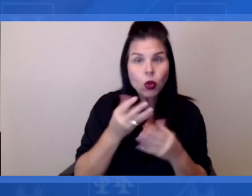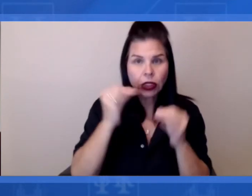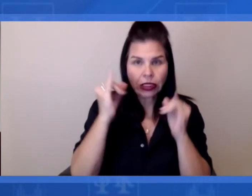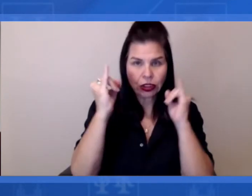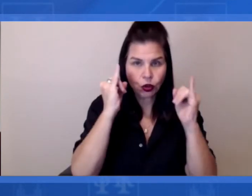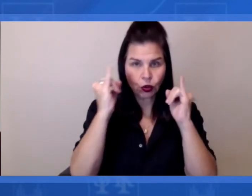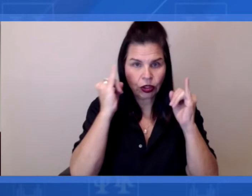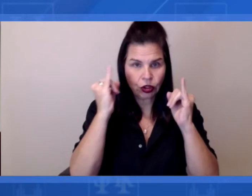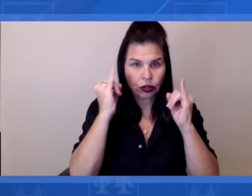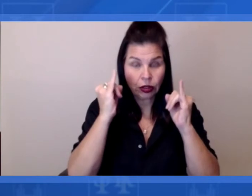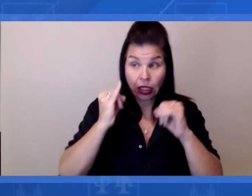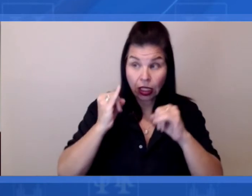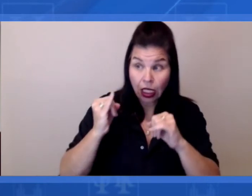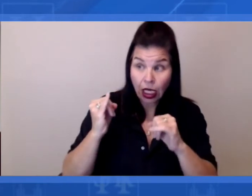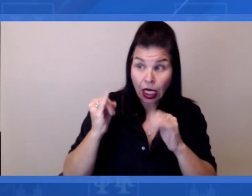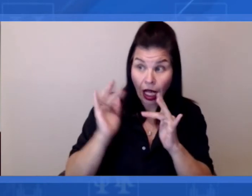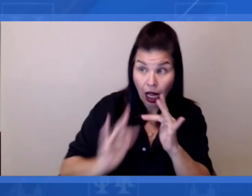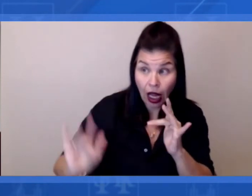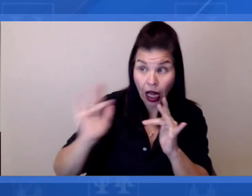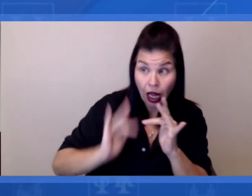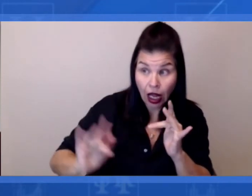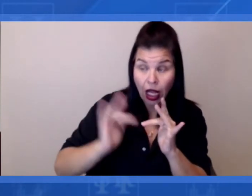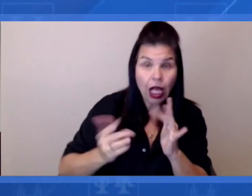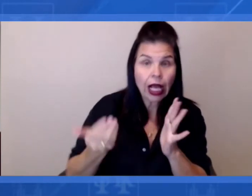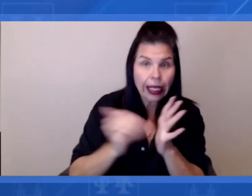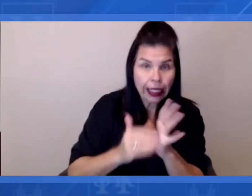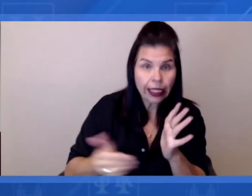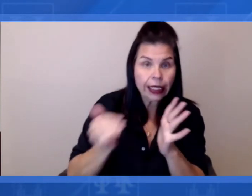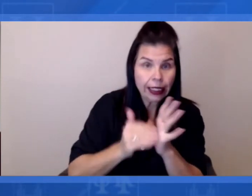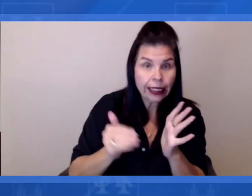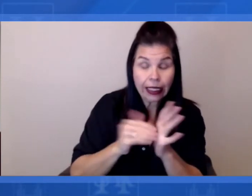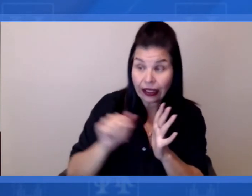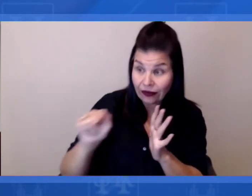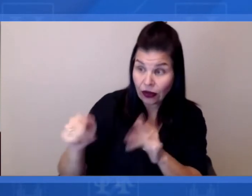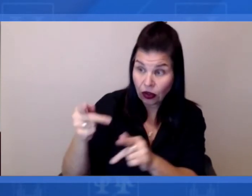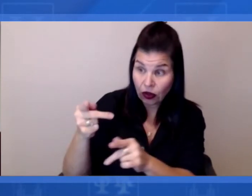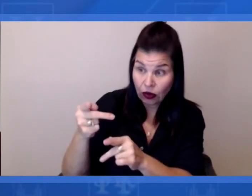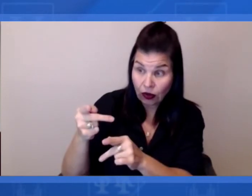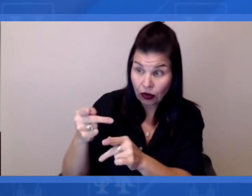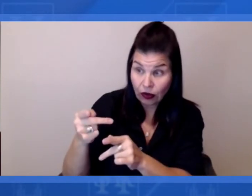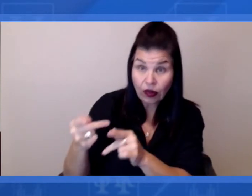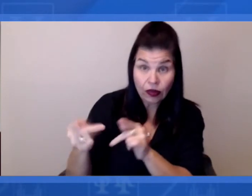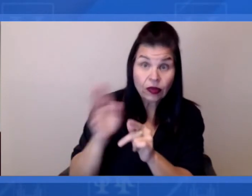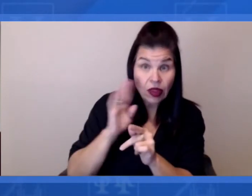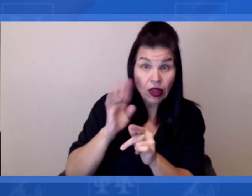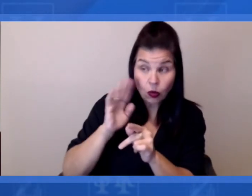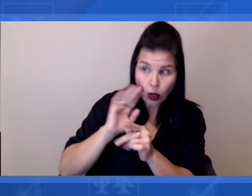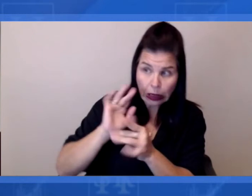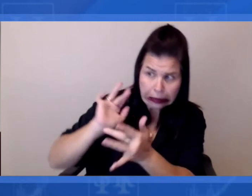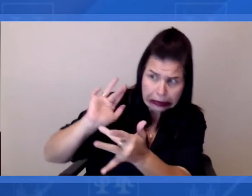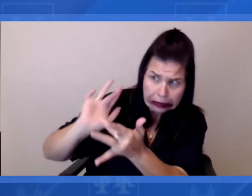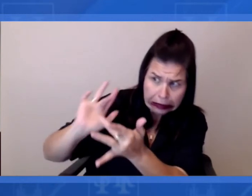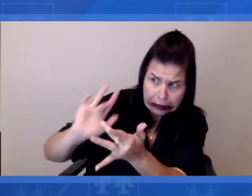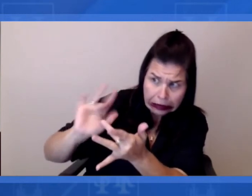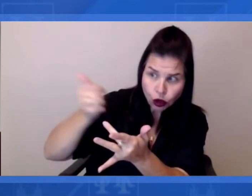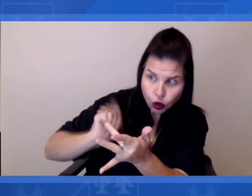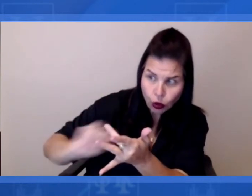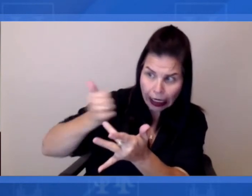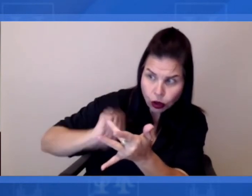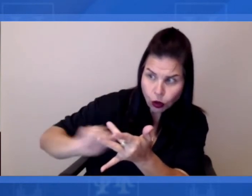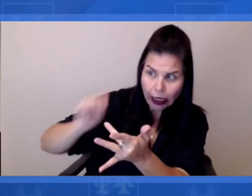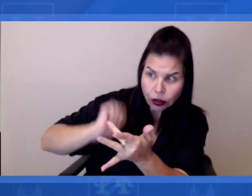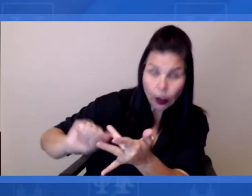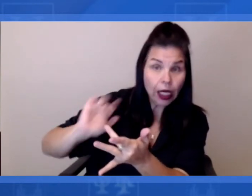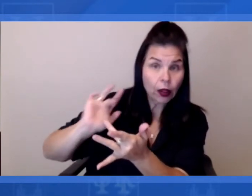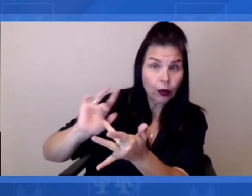Attempts to reach a caregiver at the destination, they will attempt to reach a caregiver at the